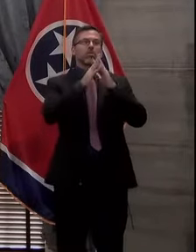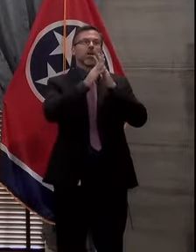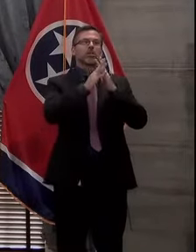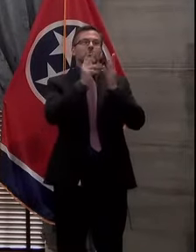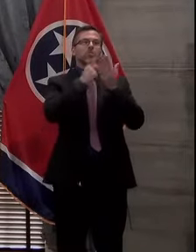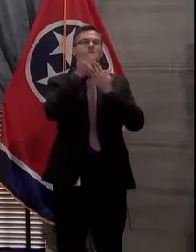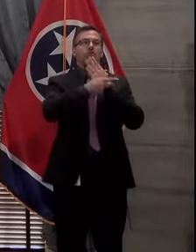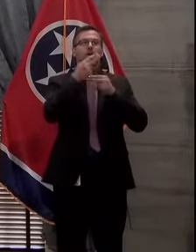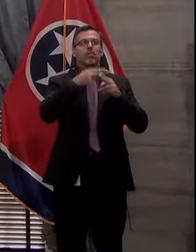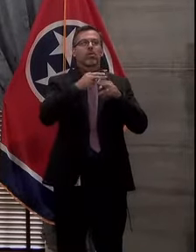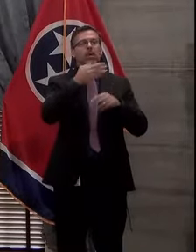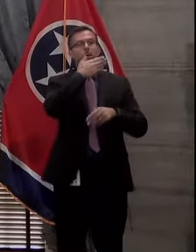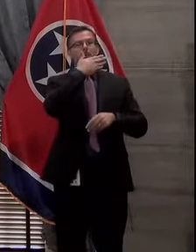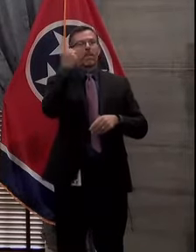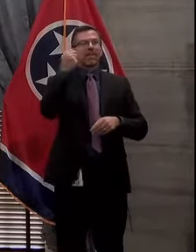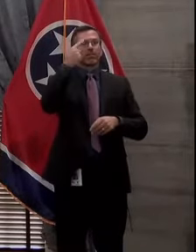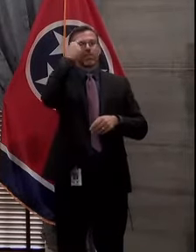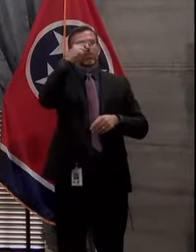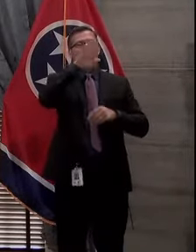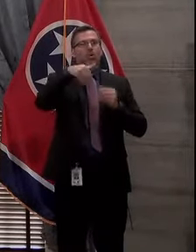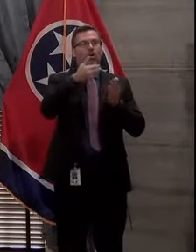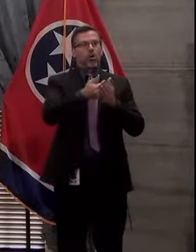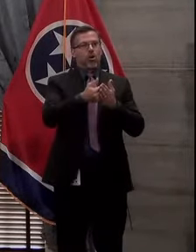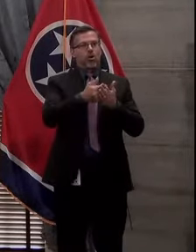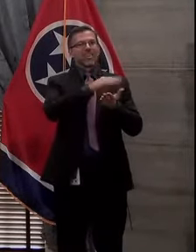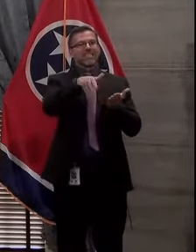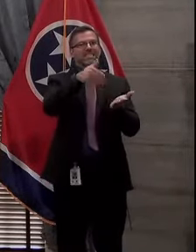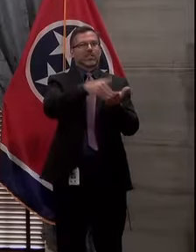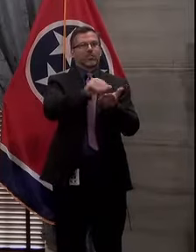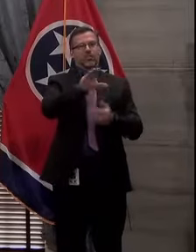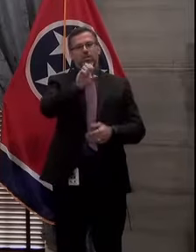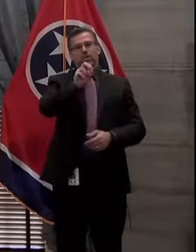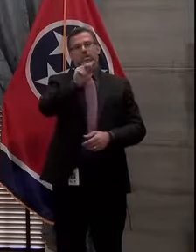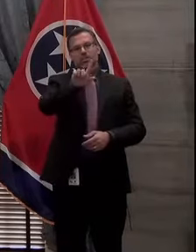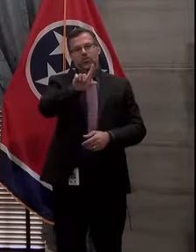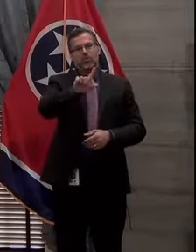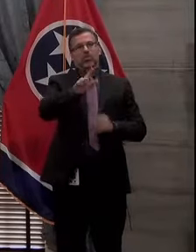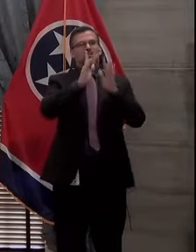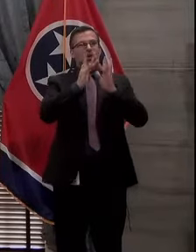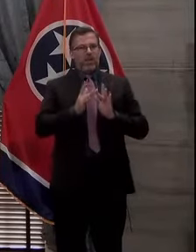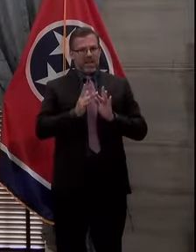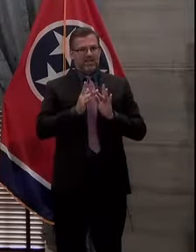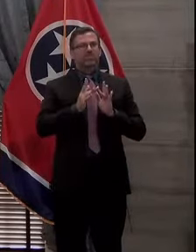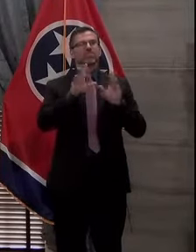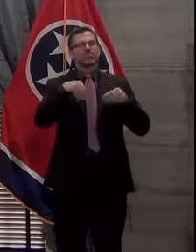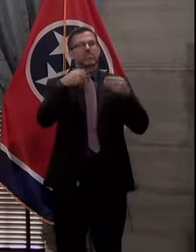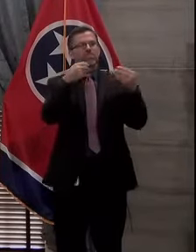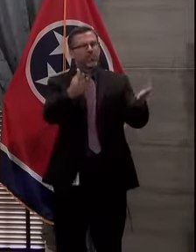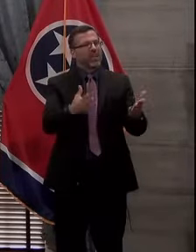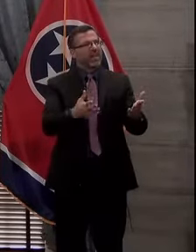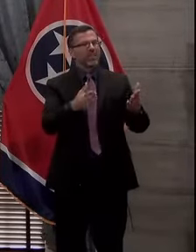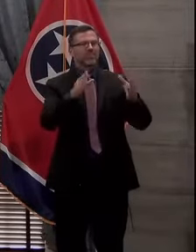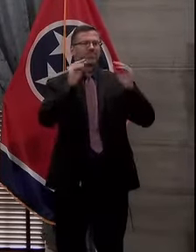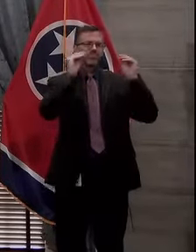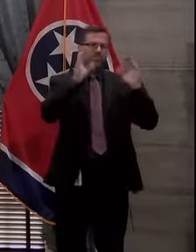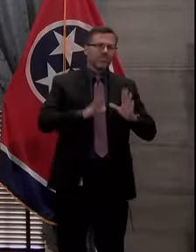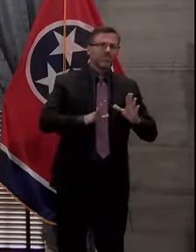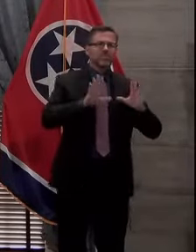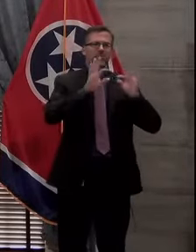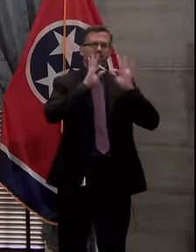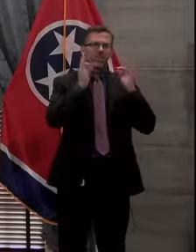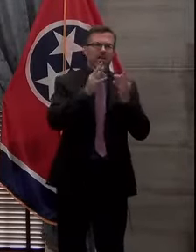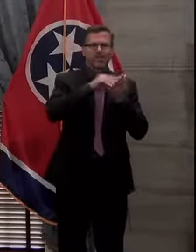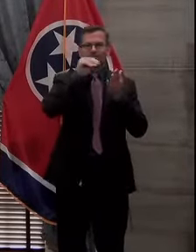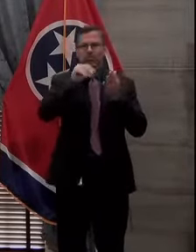Central is an online academic tool, and it will provide school leaders, educators, and families with a suite of academic resources